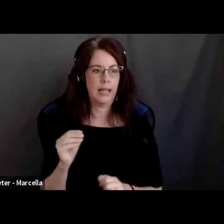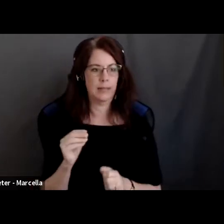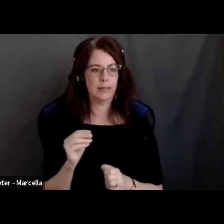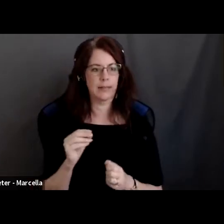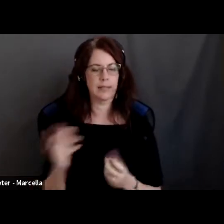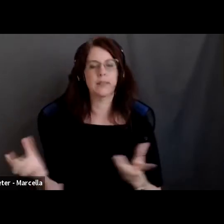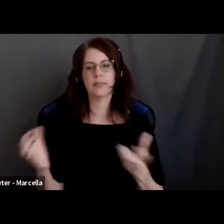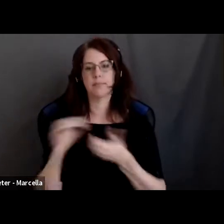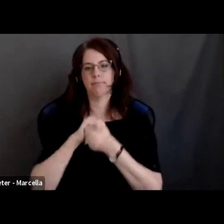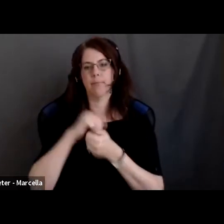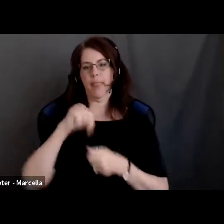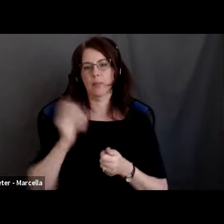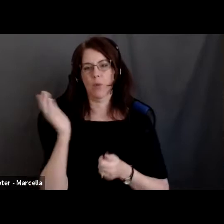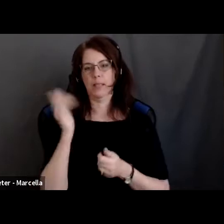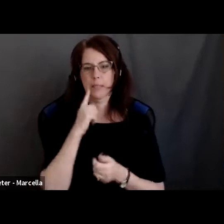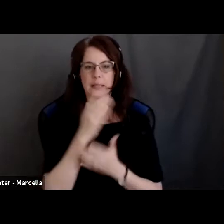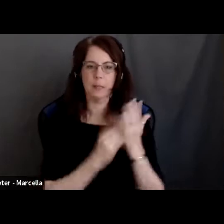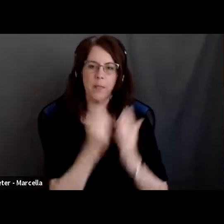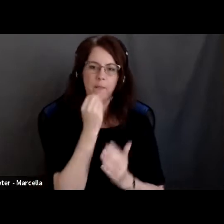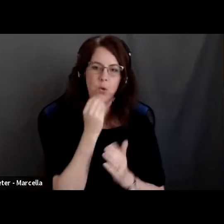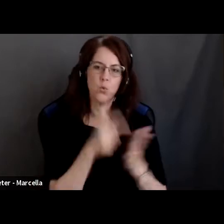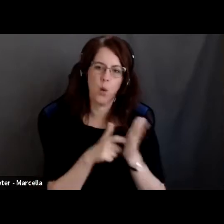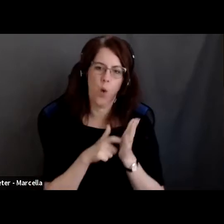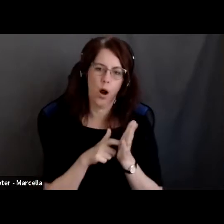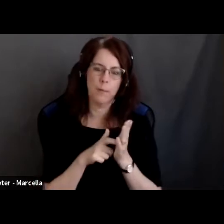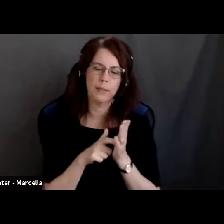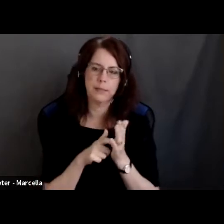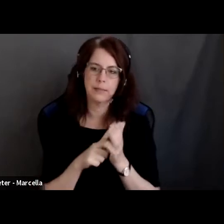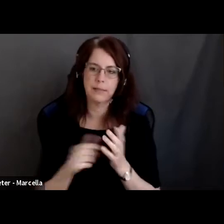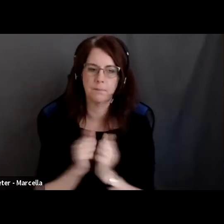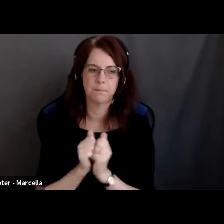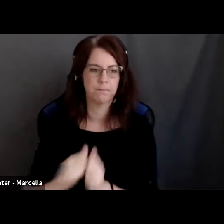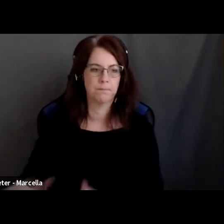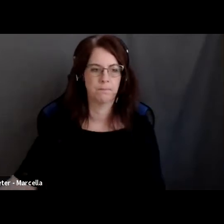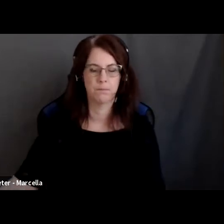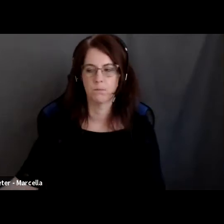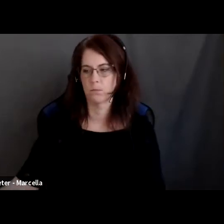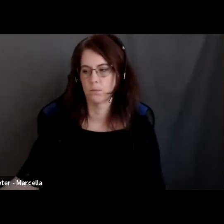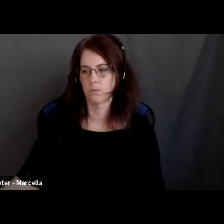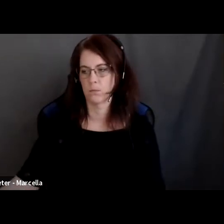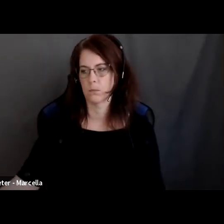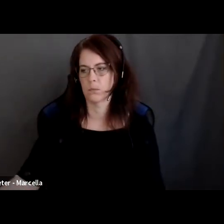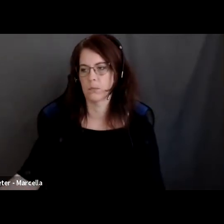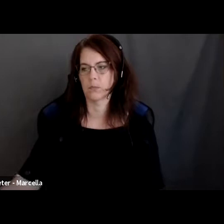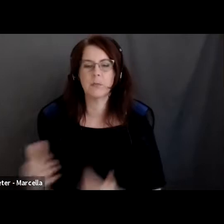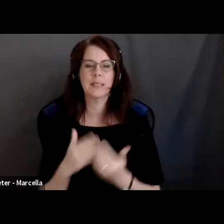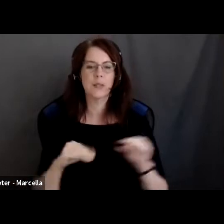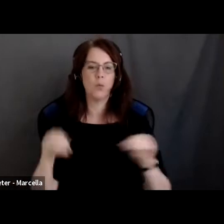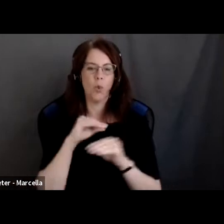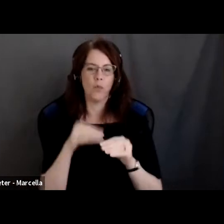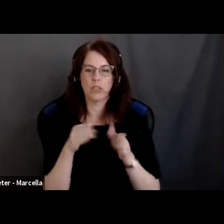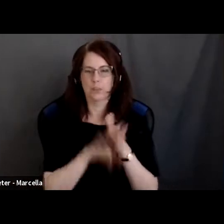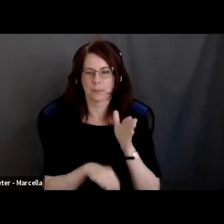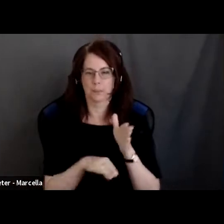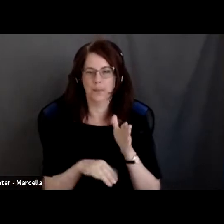coupled in this presentation because of some of the food requirements that go hand in hand. So some portable and inexpensive solutions. We're going to look at